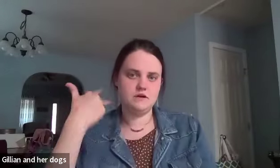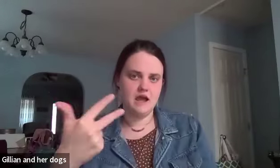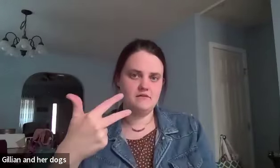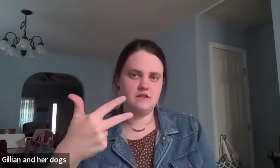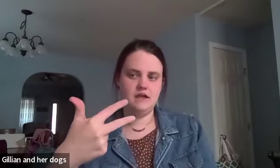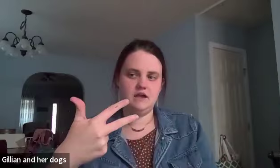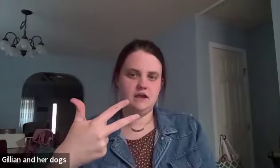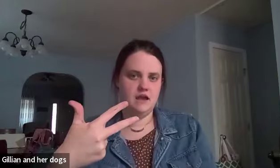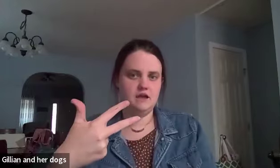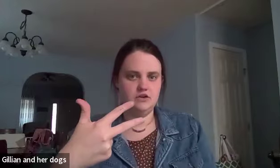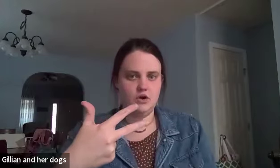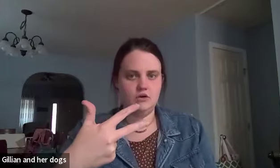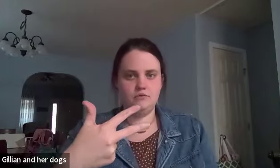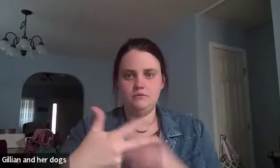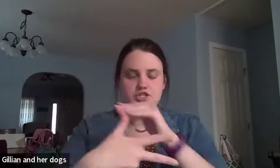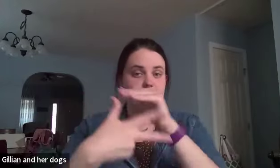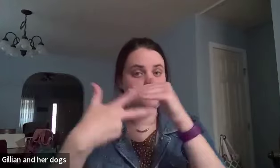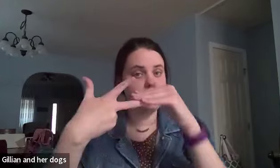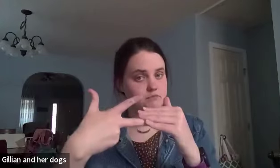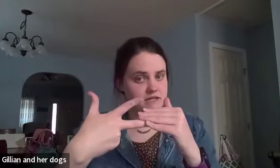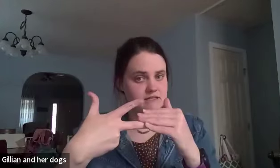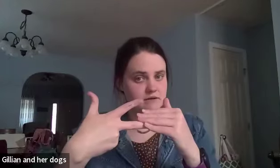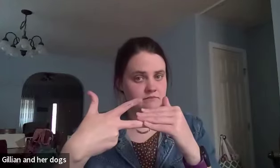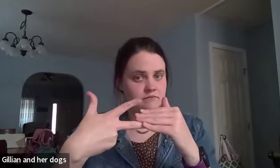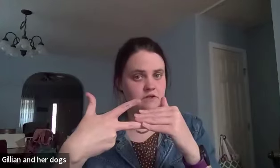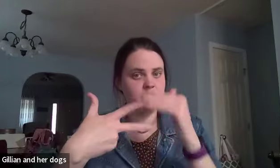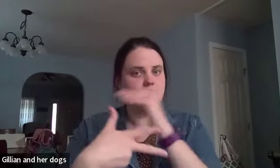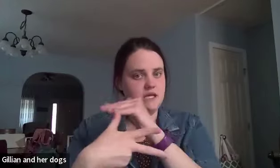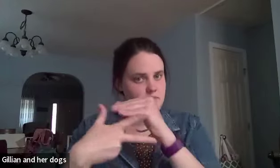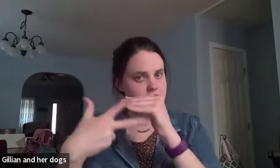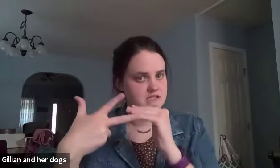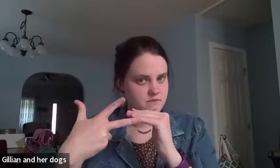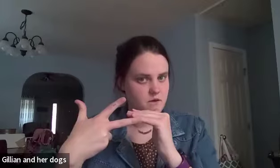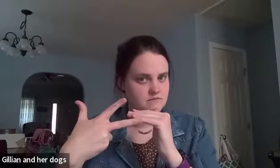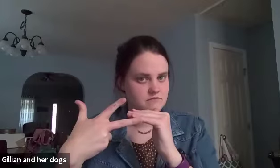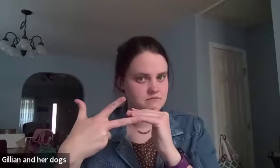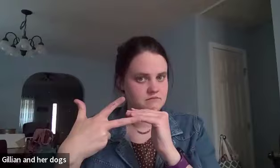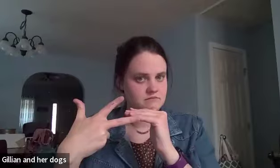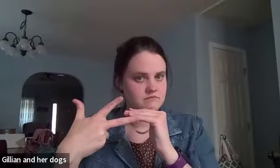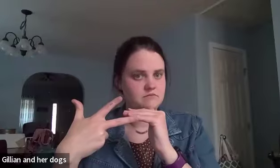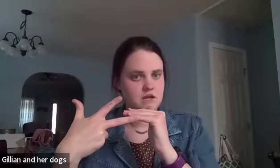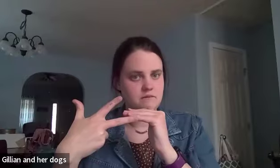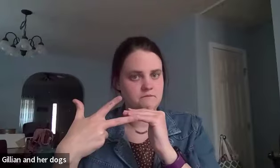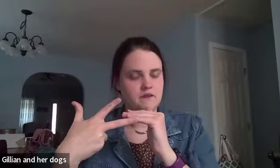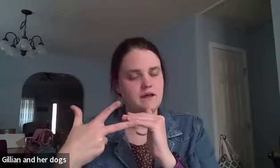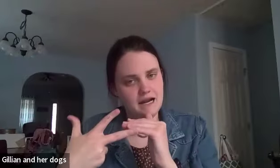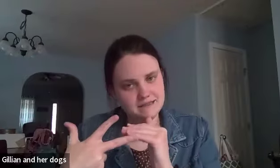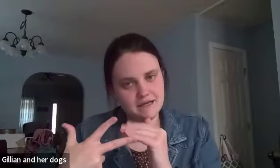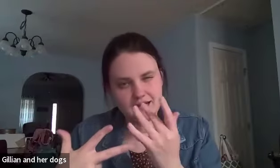were to have like a cat, a dog, whichever way you place them, keep them in that same spot. Okay. And